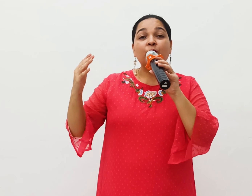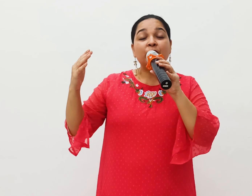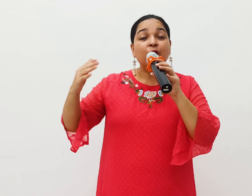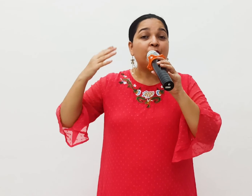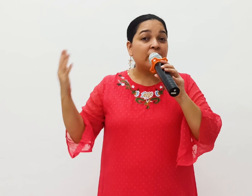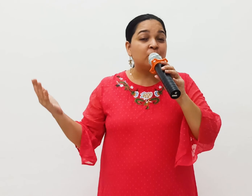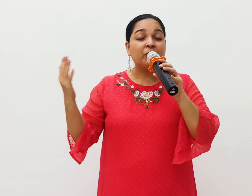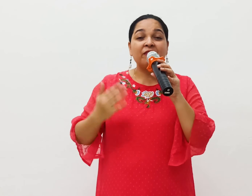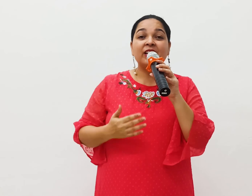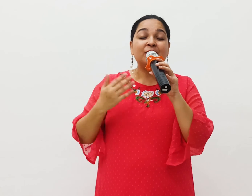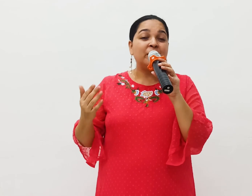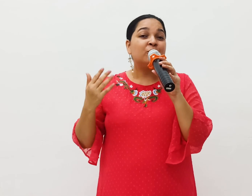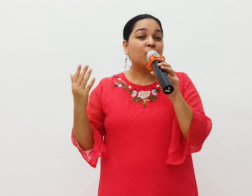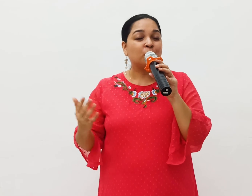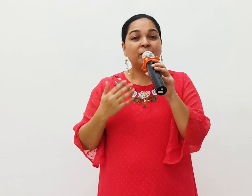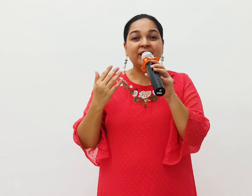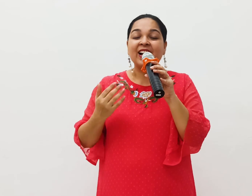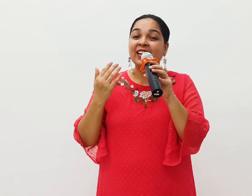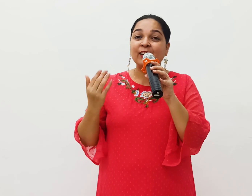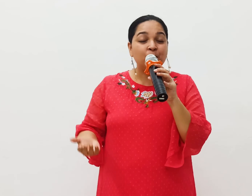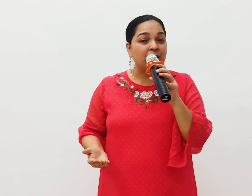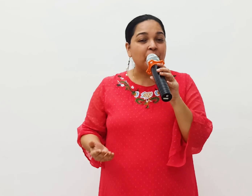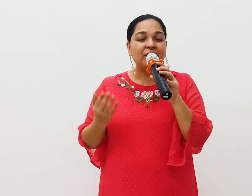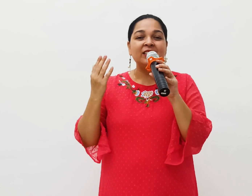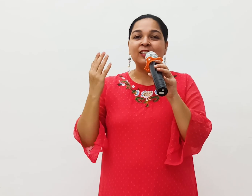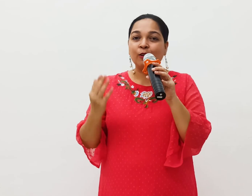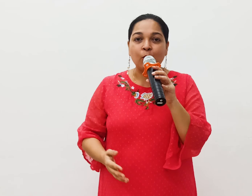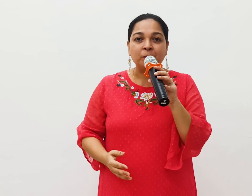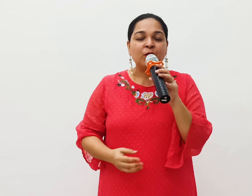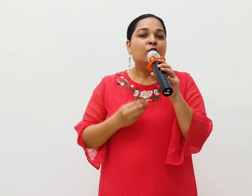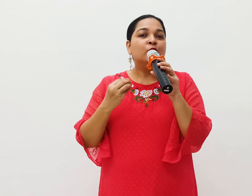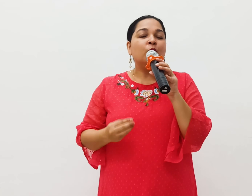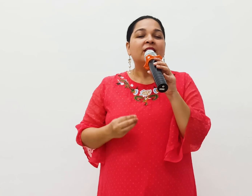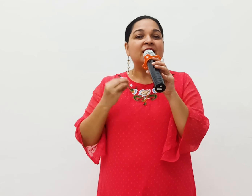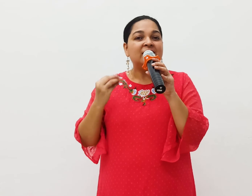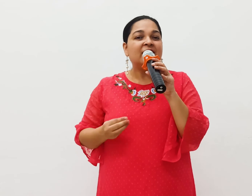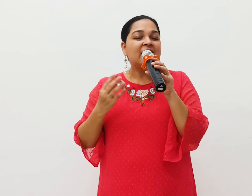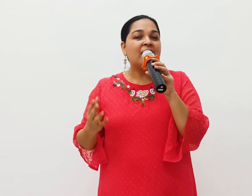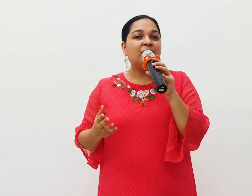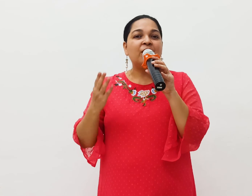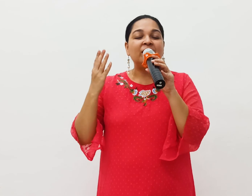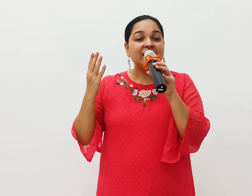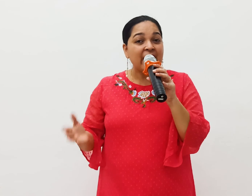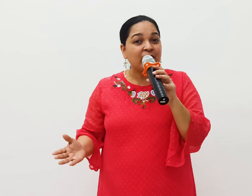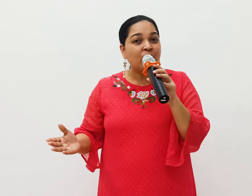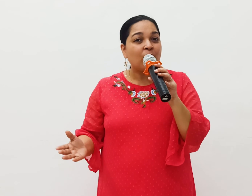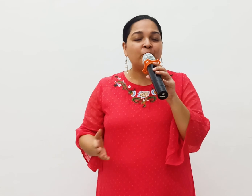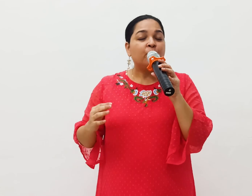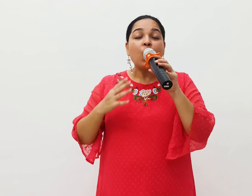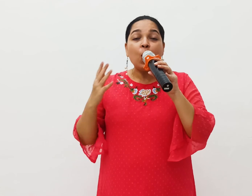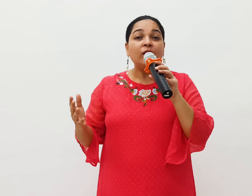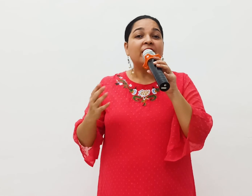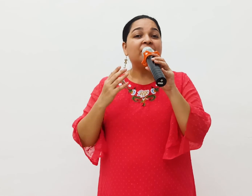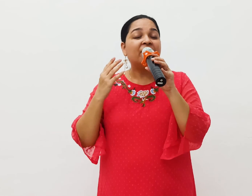share with your friends whatever is being taught over here. Hallelujah. Praise the Lord. So this is the time where we'll thank